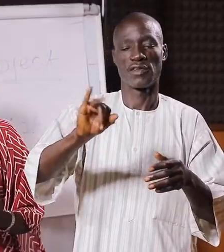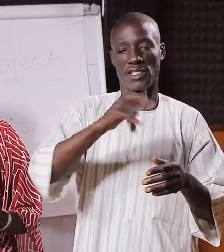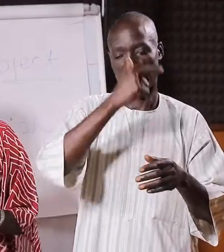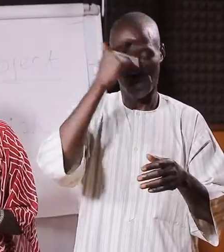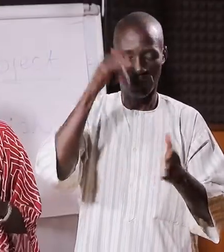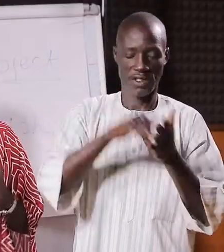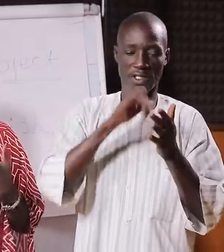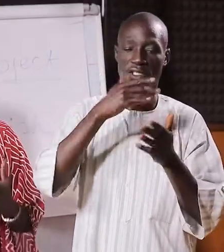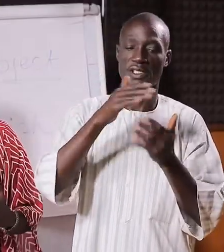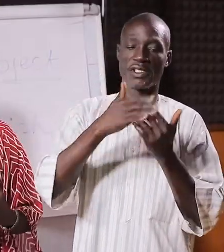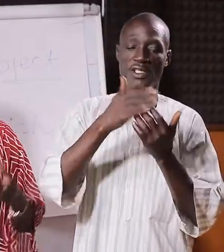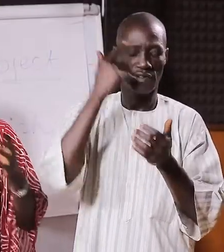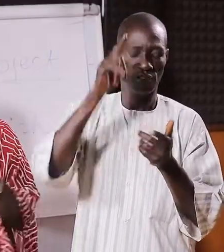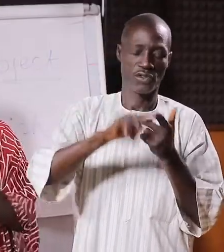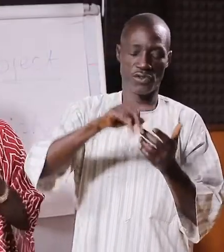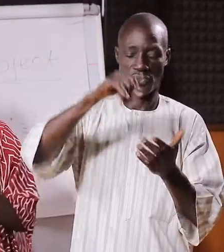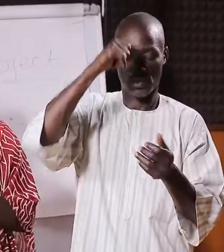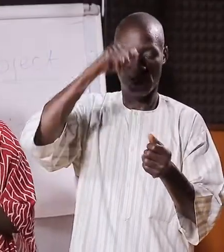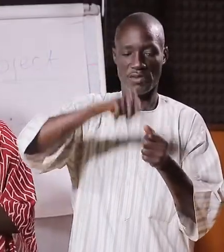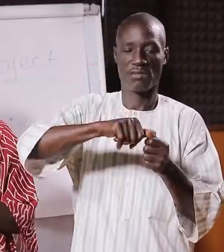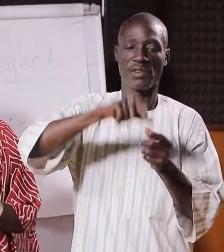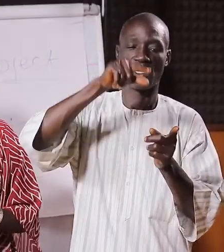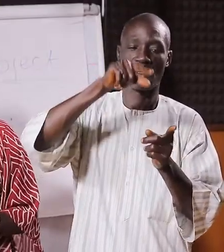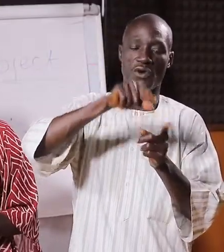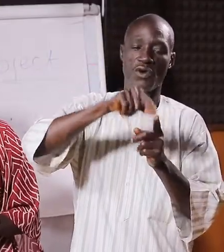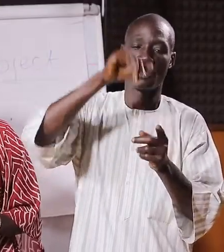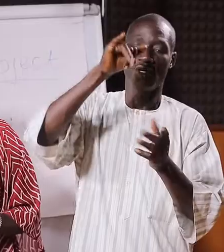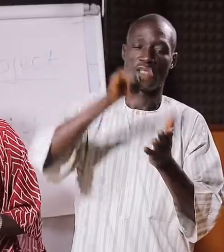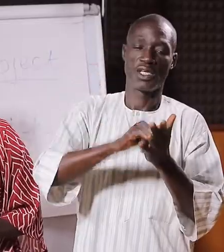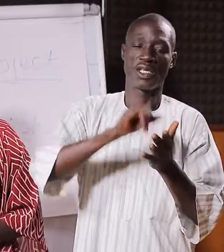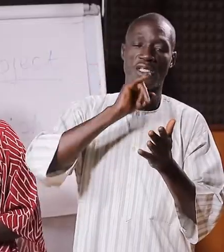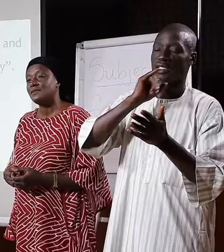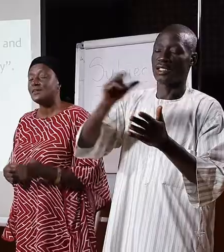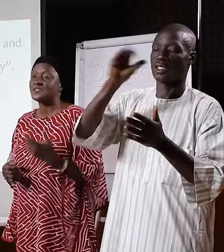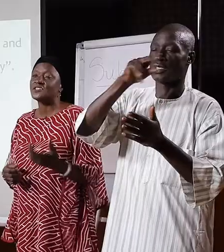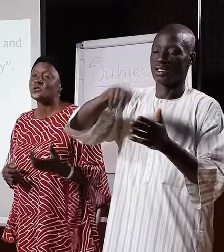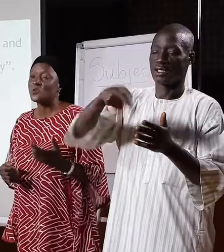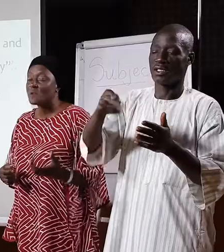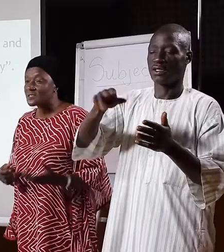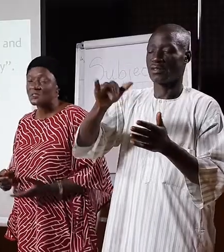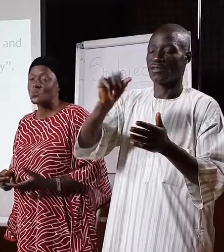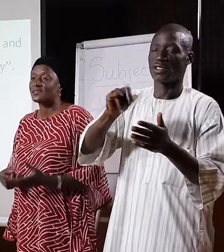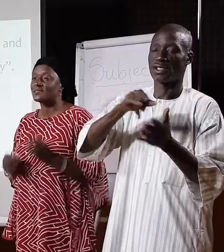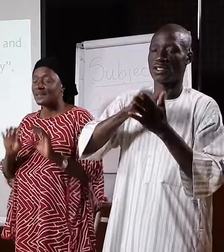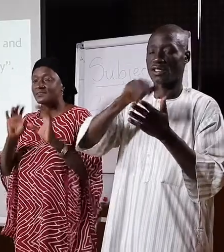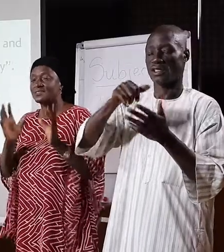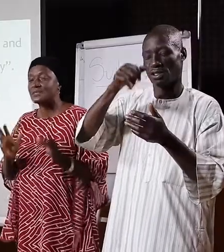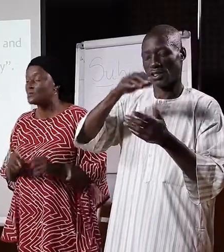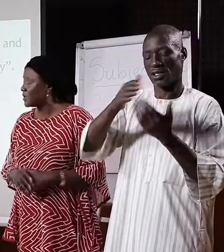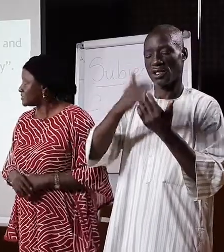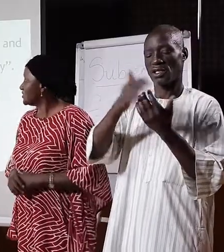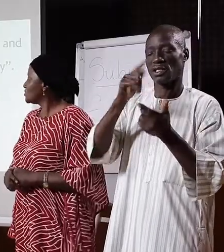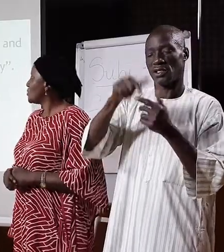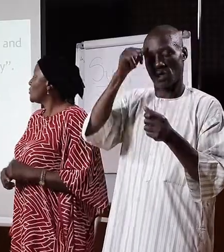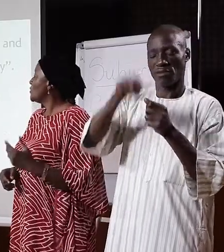it is easier for you to remember words that are in chunk. That is what makes it a phrase. It's easier to remember such words than